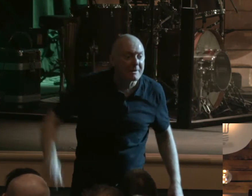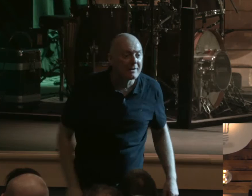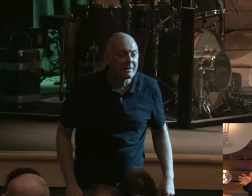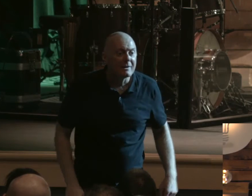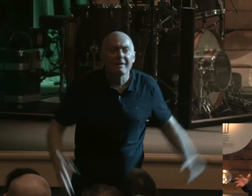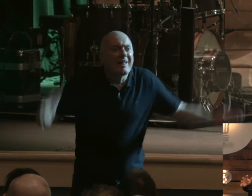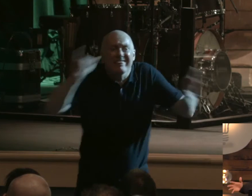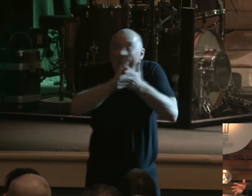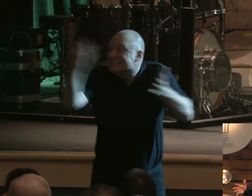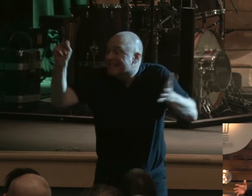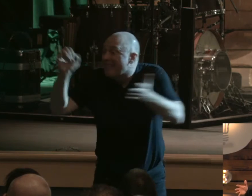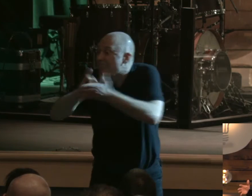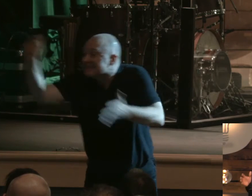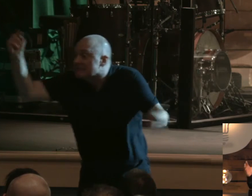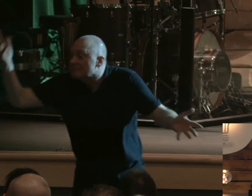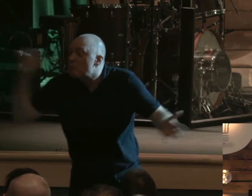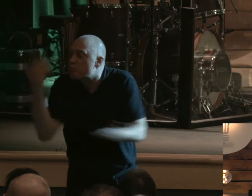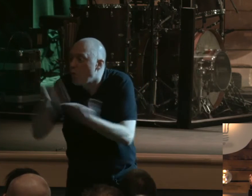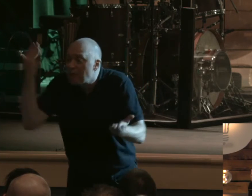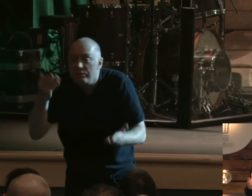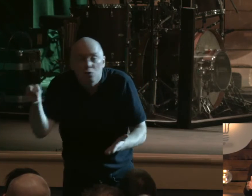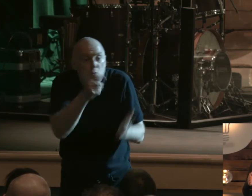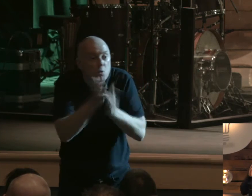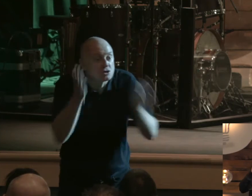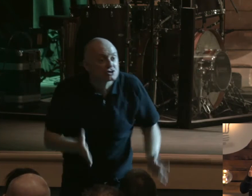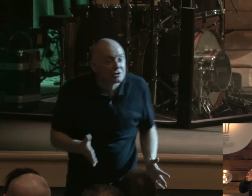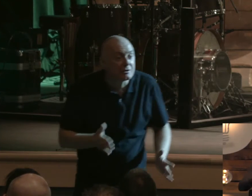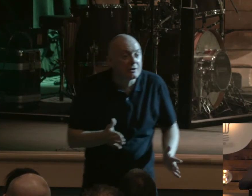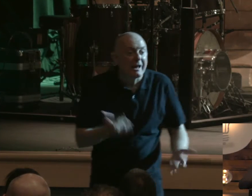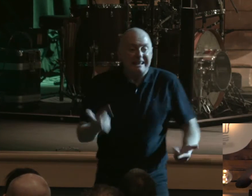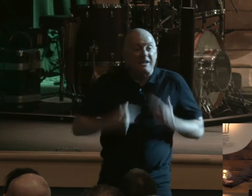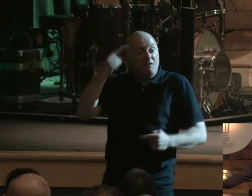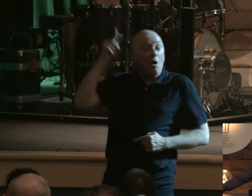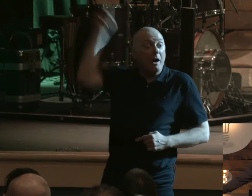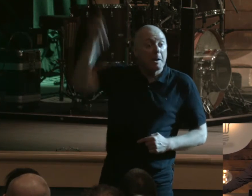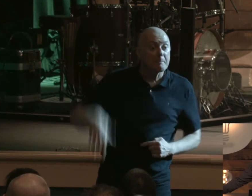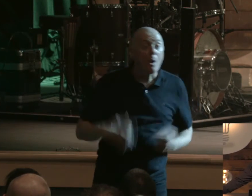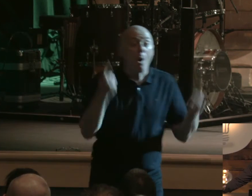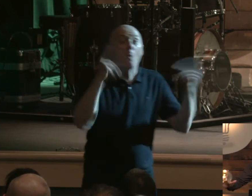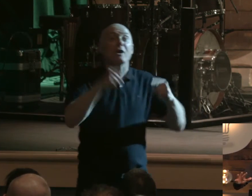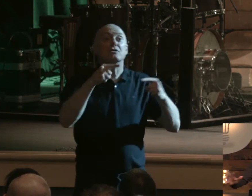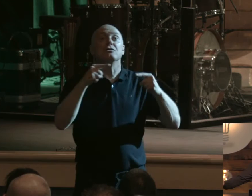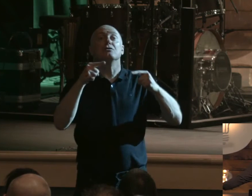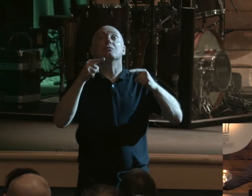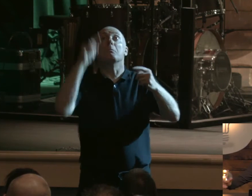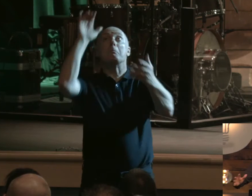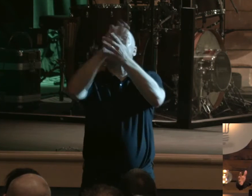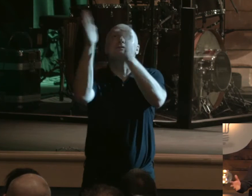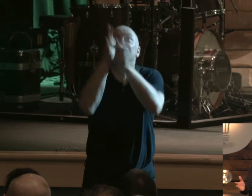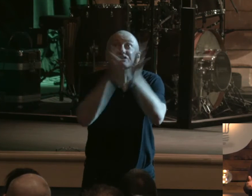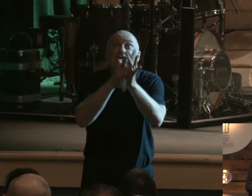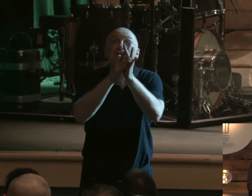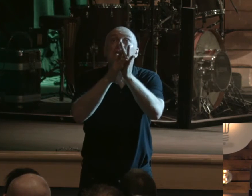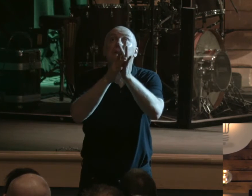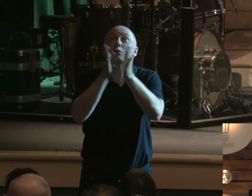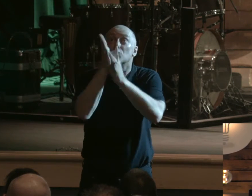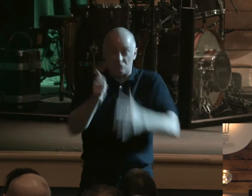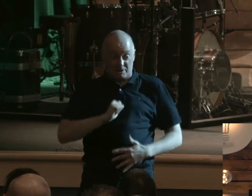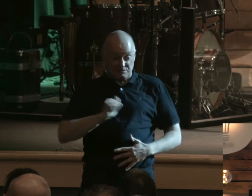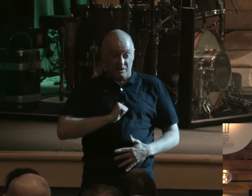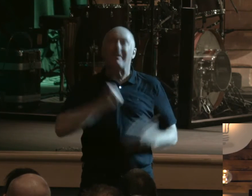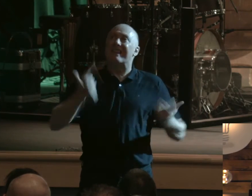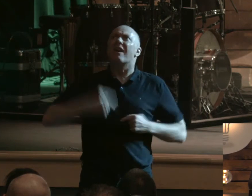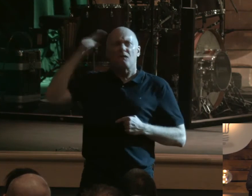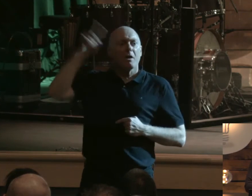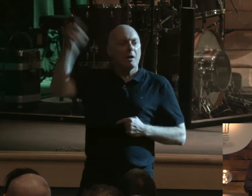him. That's it. If we are made new, our motivations completely change. It's for him. When I look at